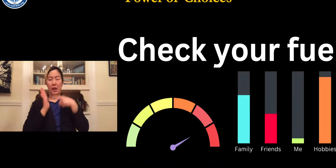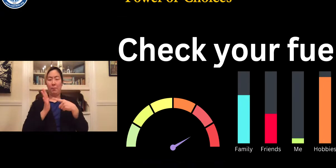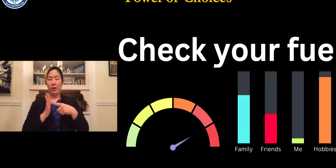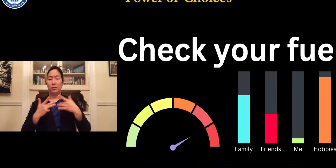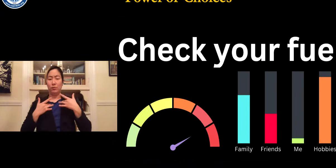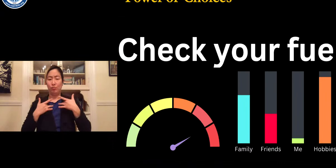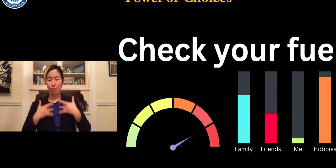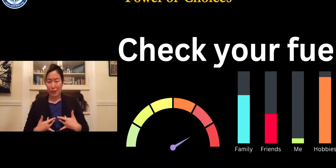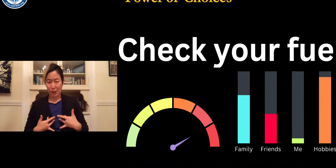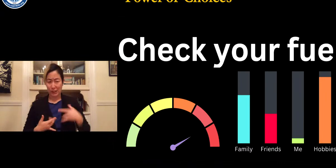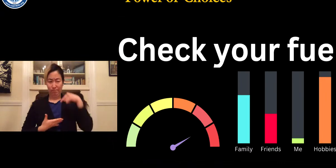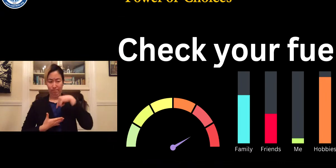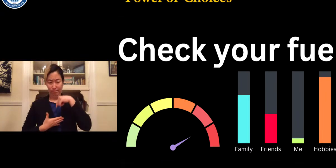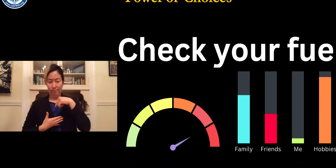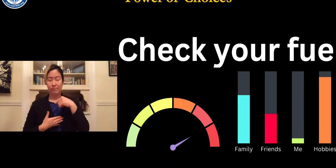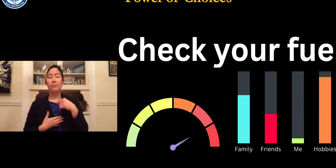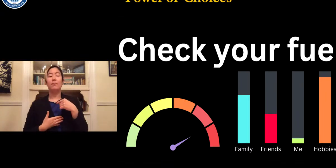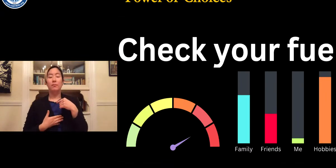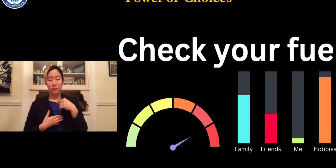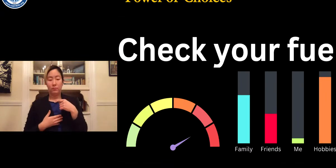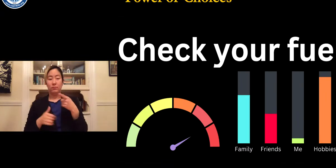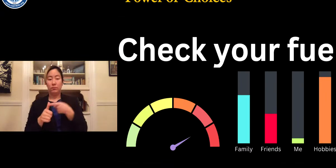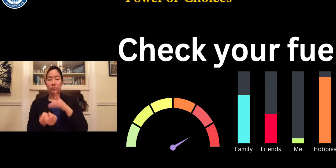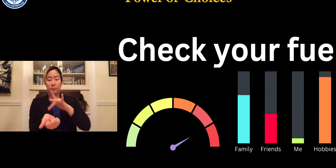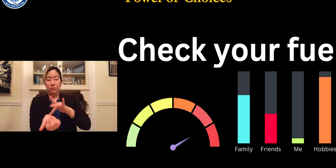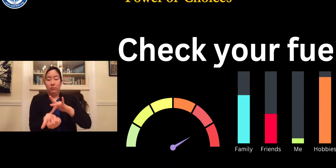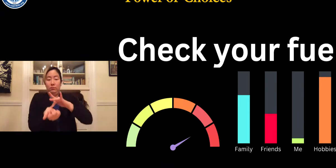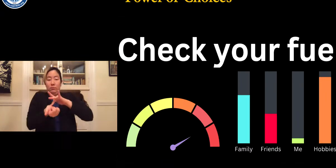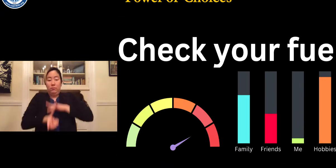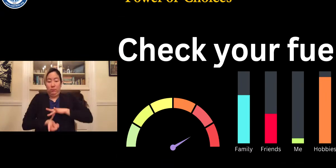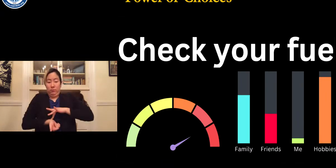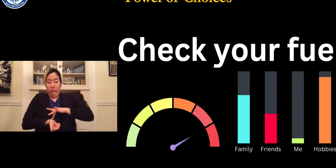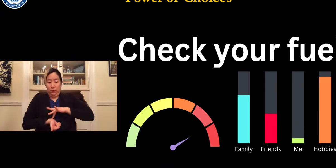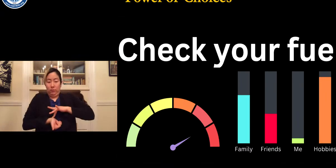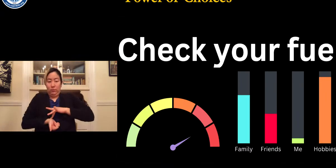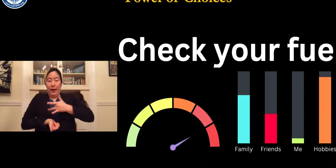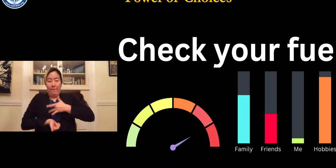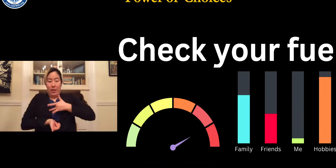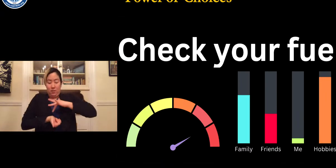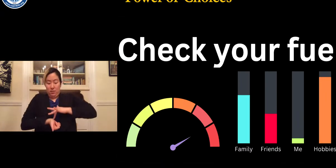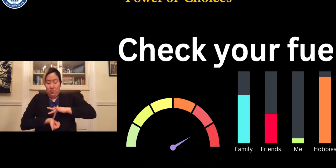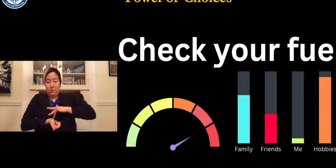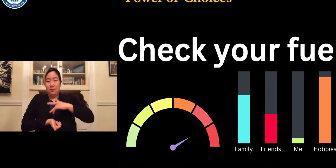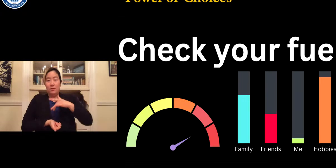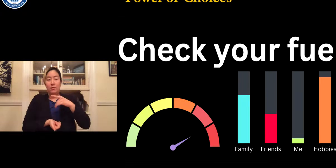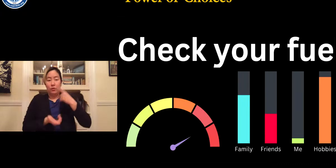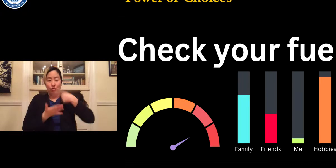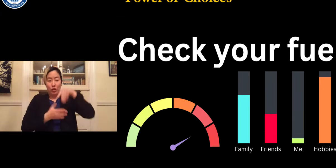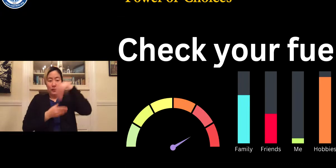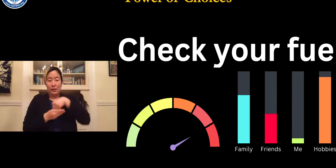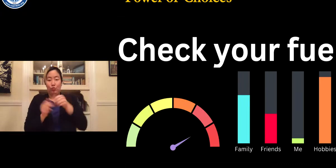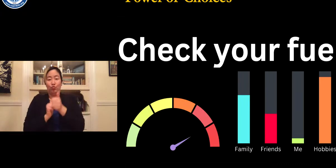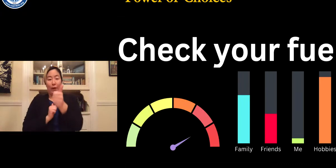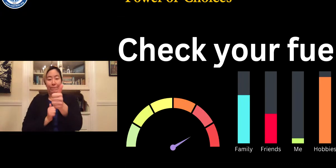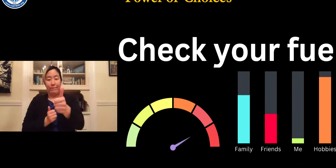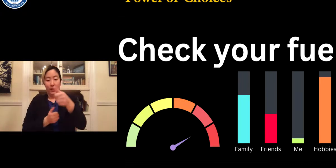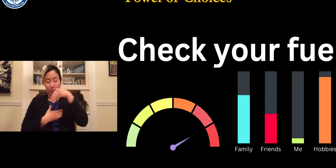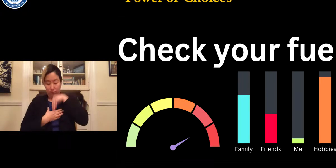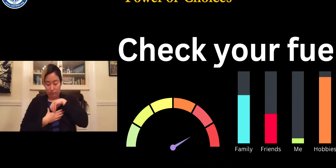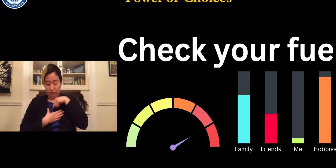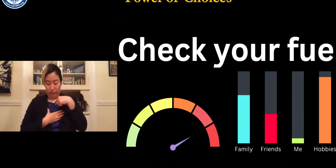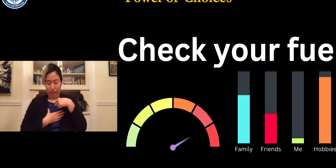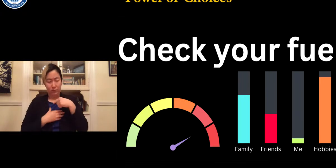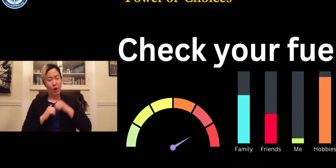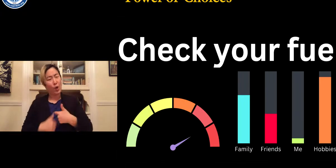We are moving along in the presentation tonight. Mental health can be thought of as a fuel that needs